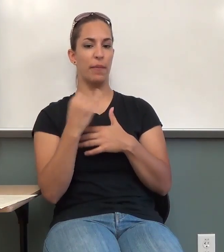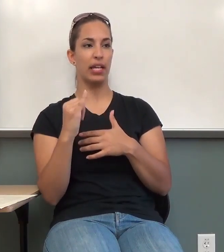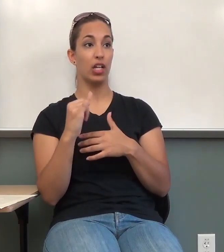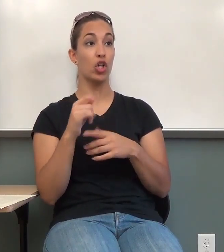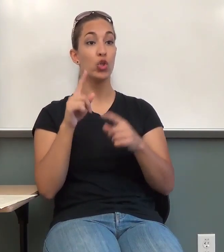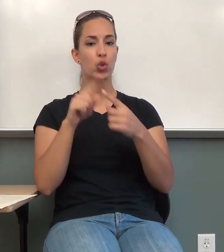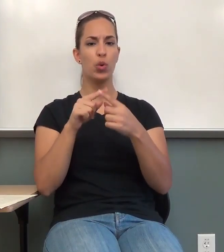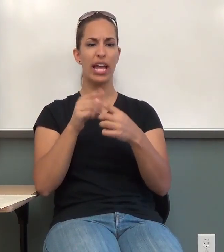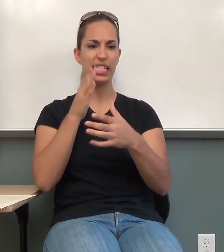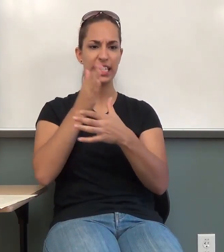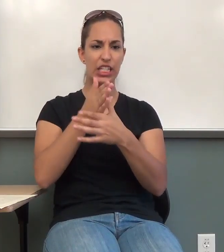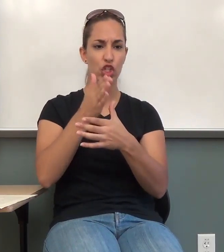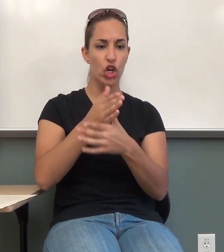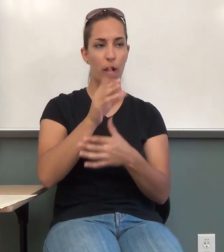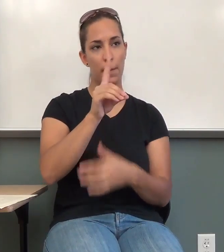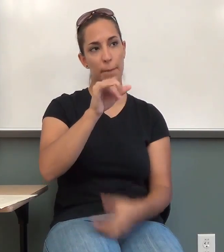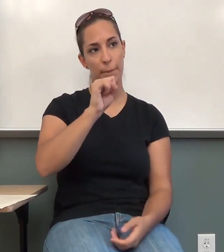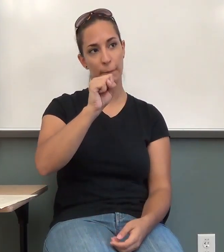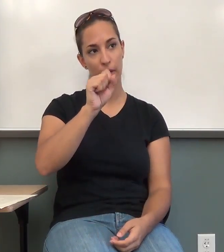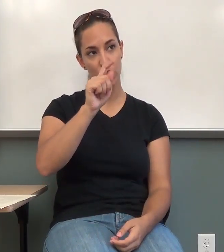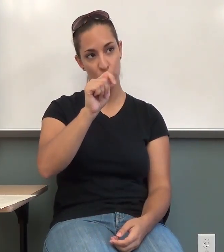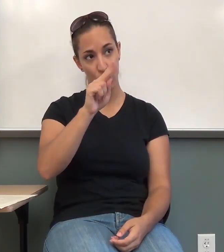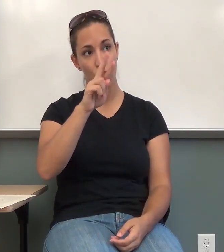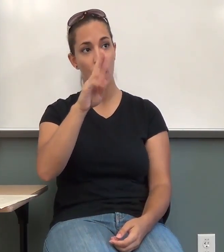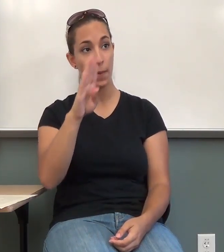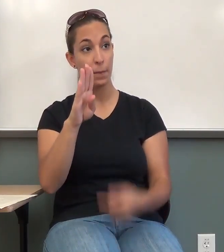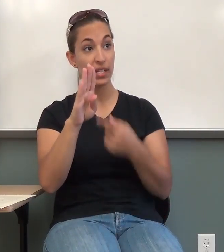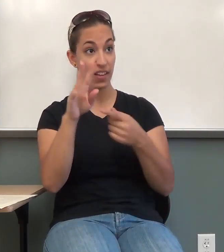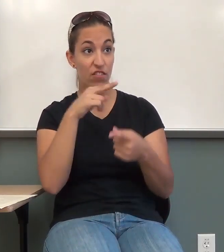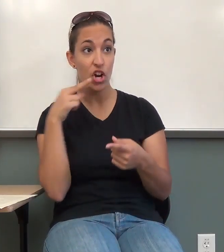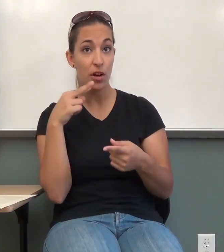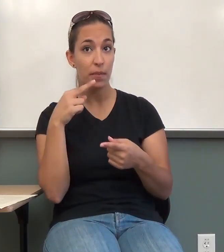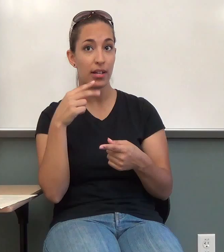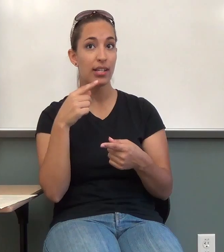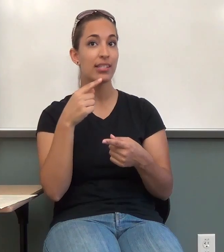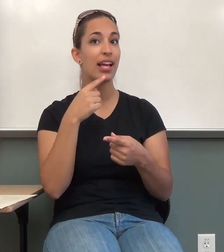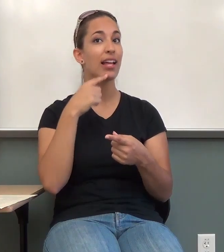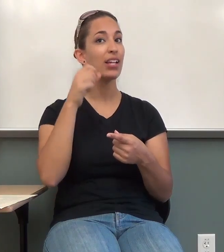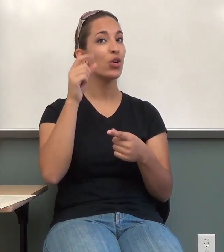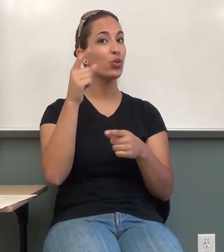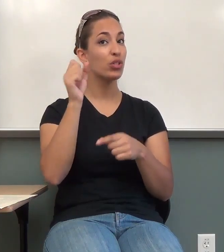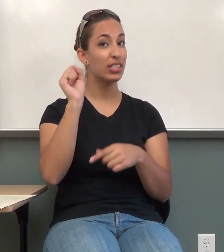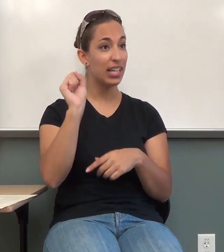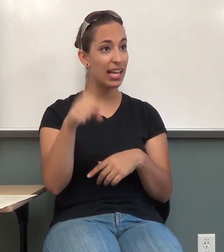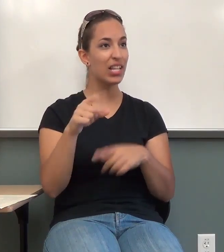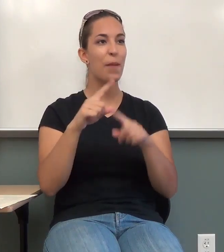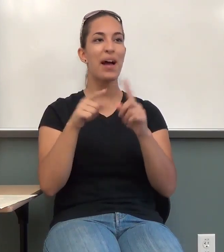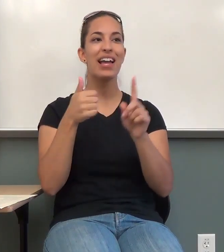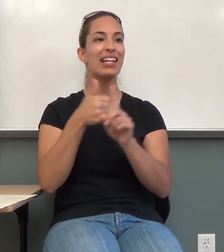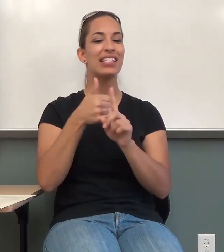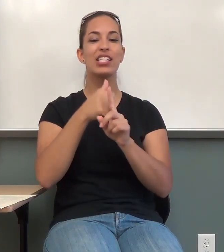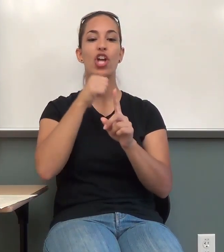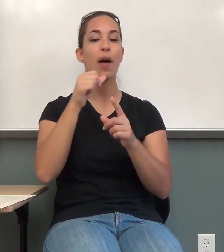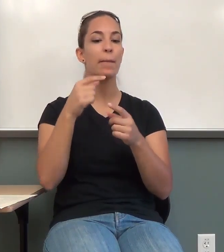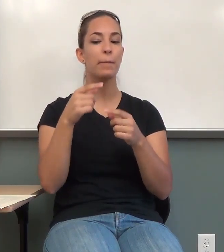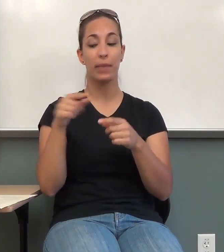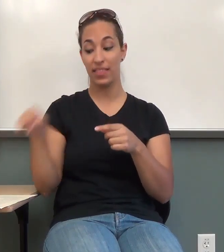verb? Yeah. To But disturb in this is a case, verb. but it's not It's- used it's as a a verb noun. here. Right, yeah. Good.